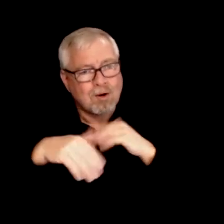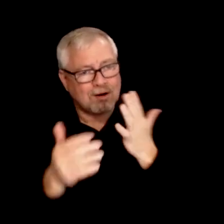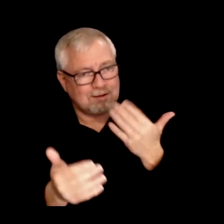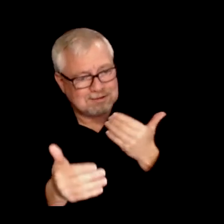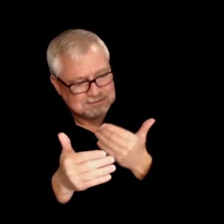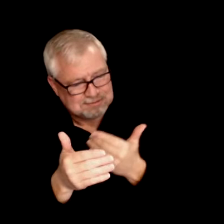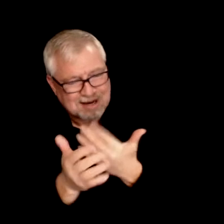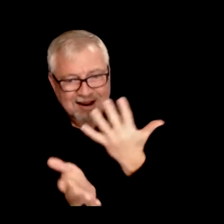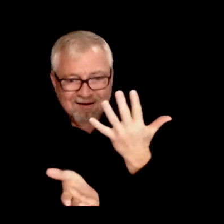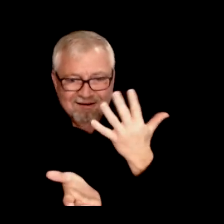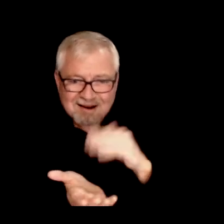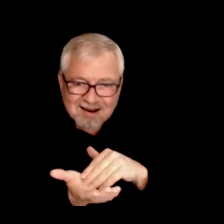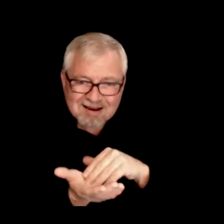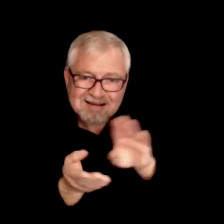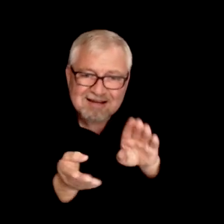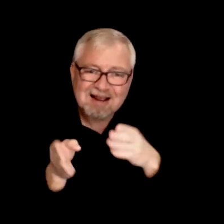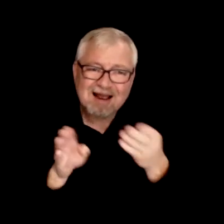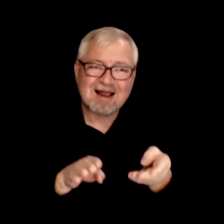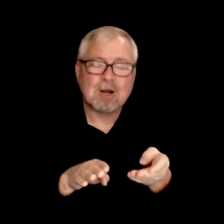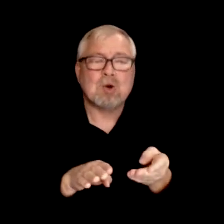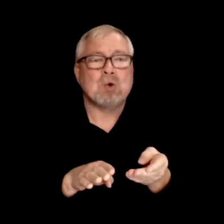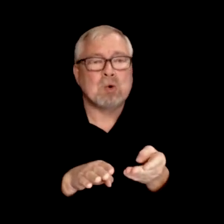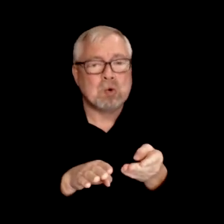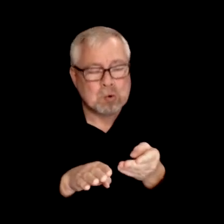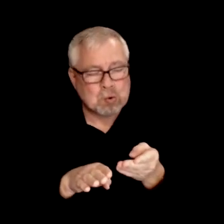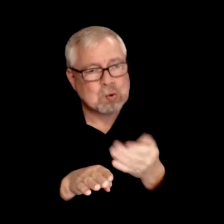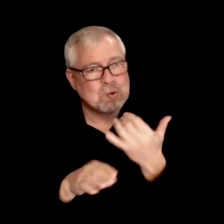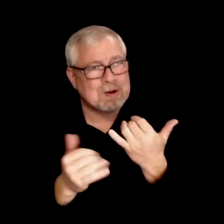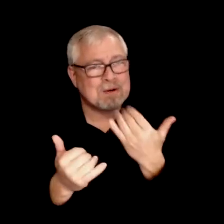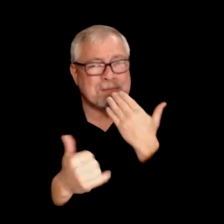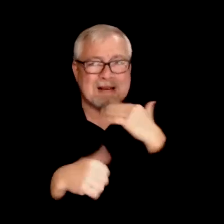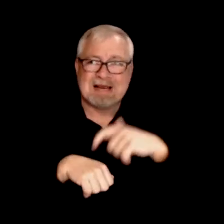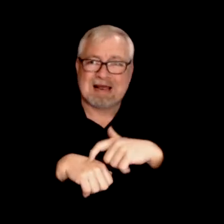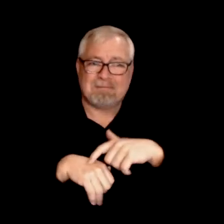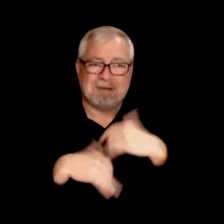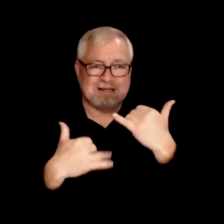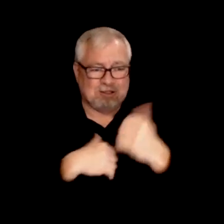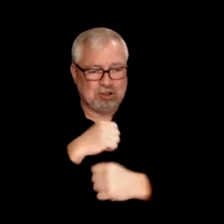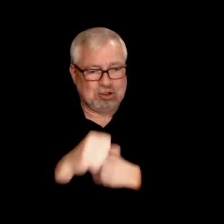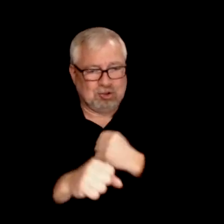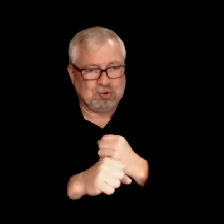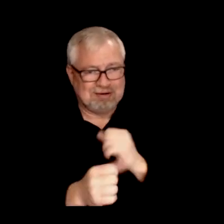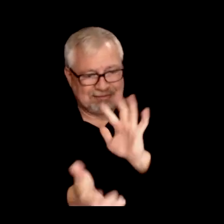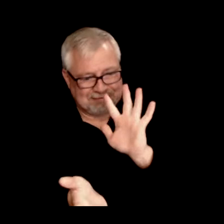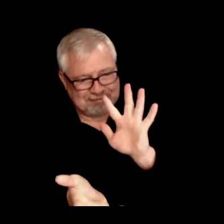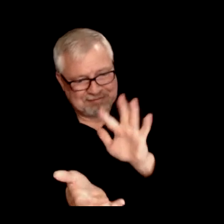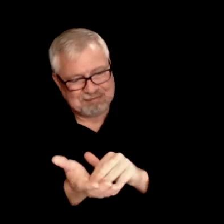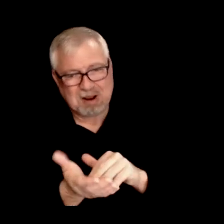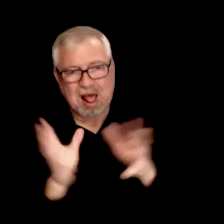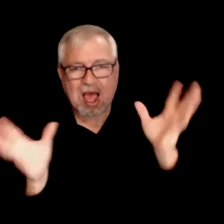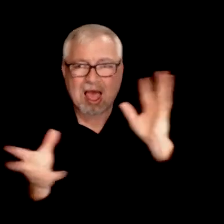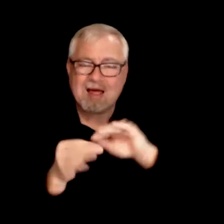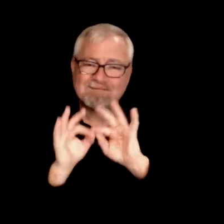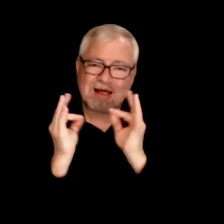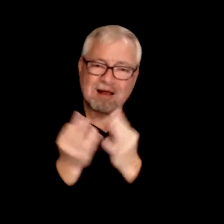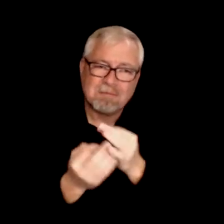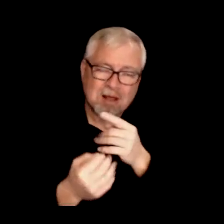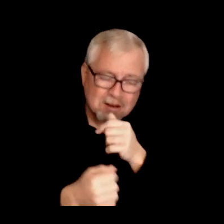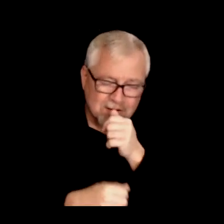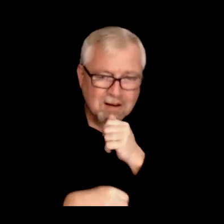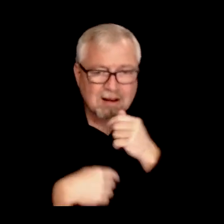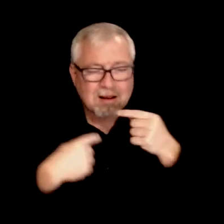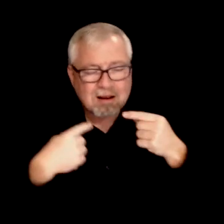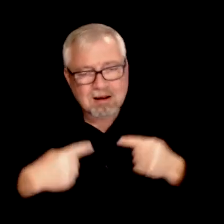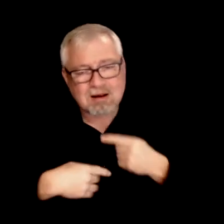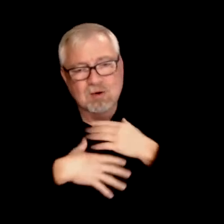a sad time of year to think about 5,000 families, not loved ones with them during these last days